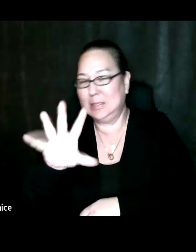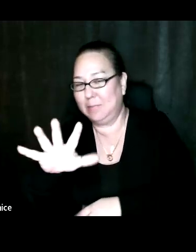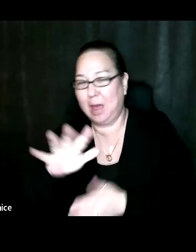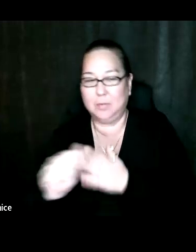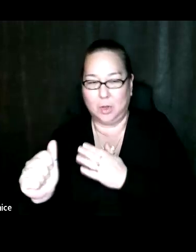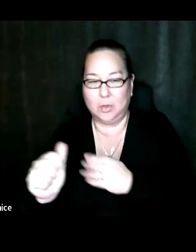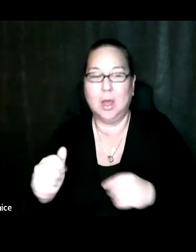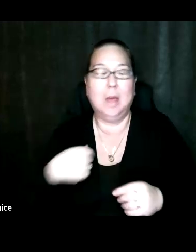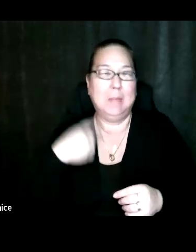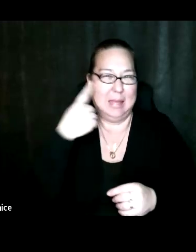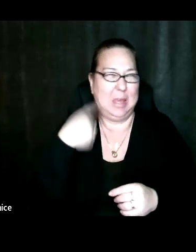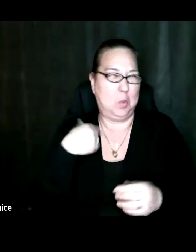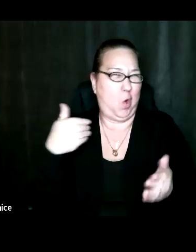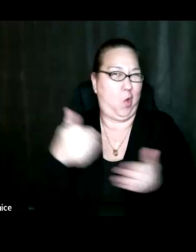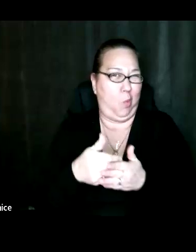within the margin of error.